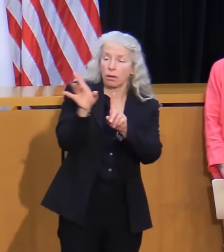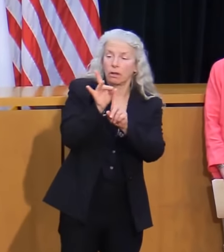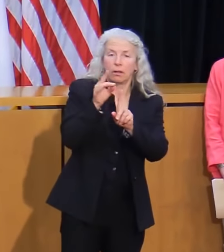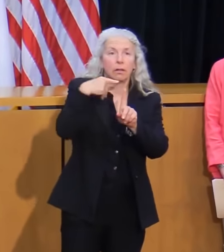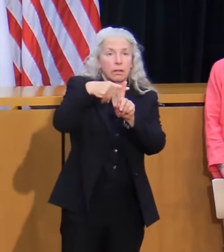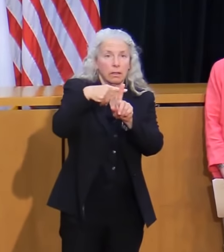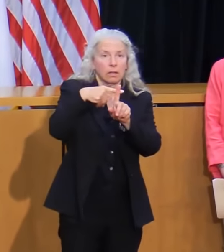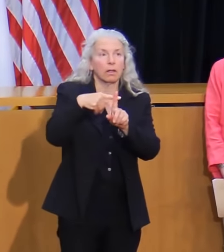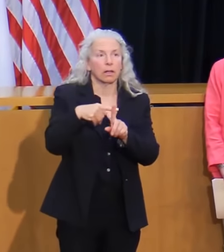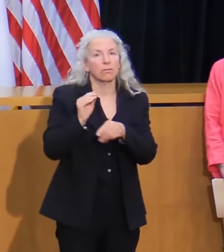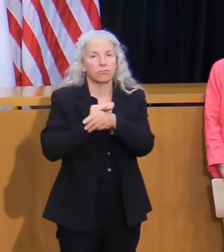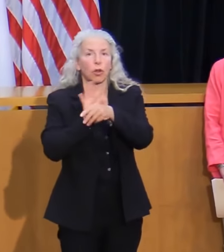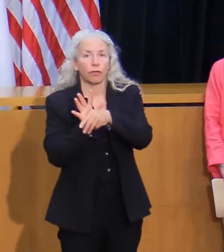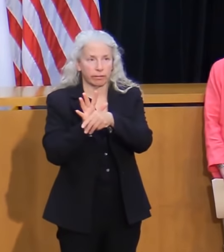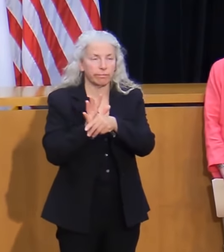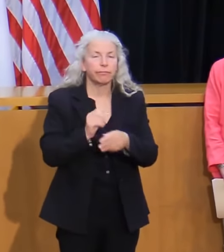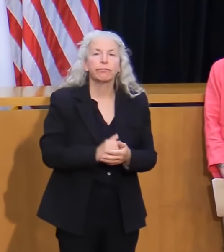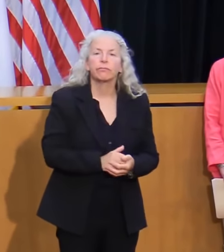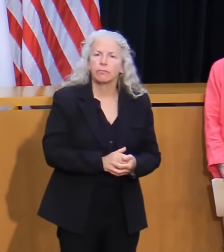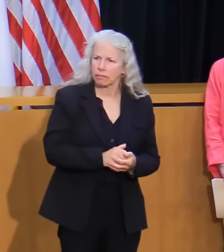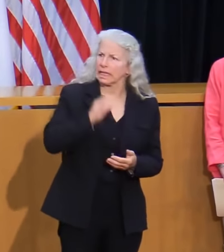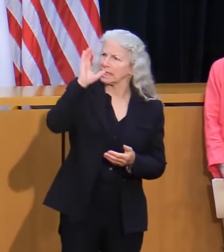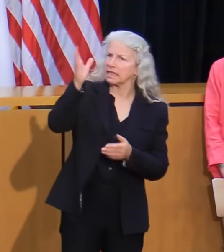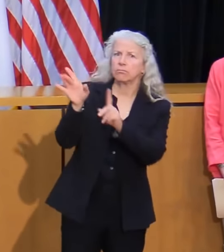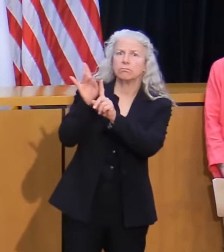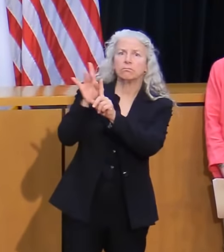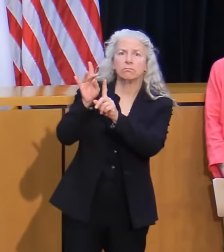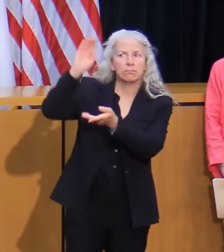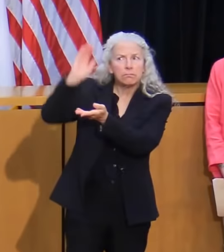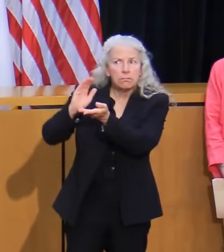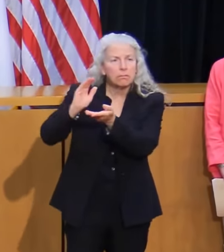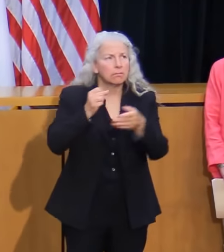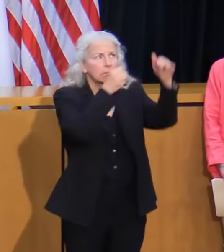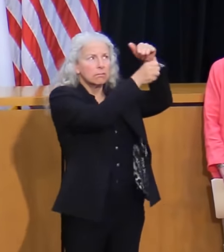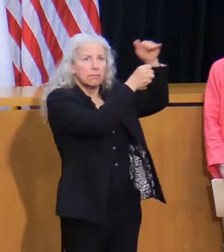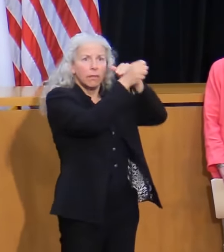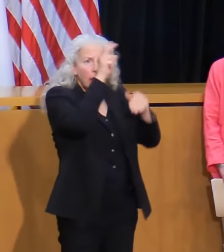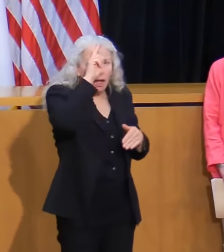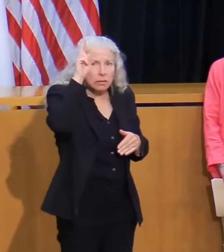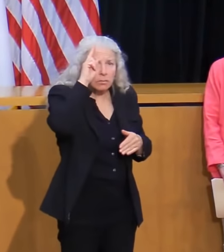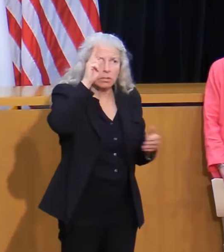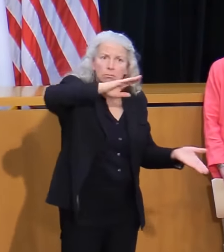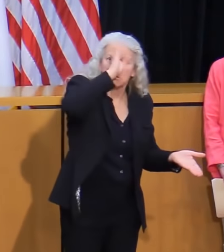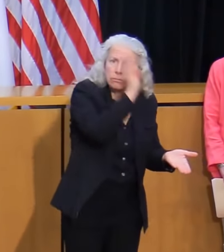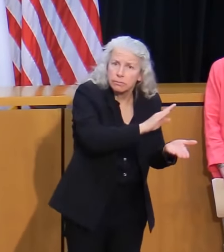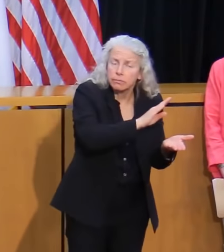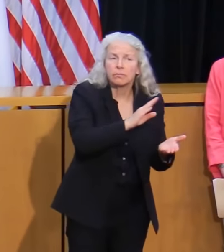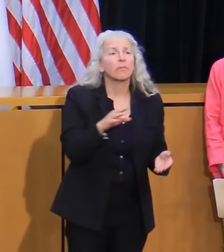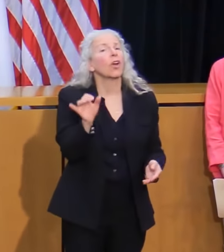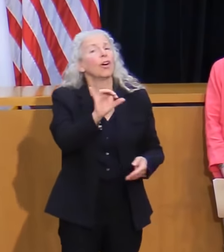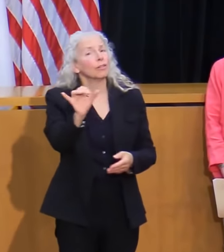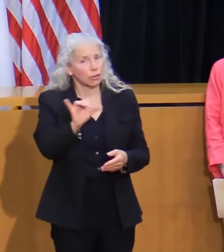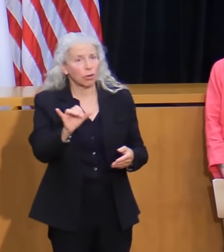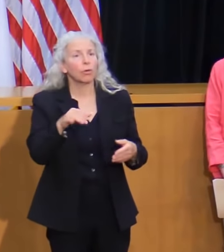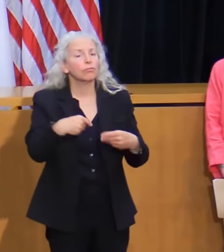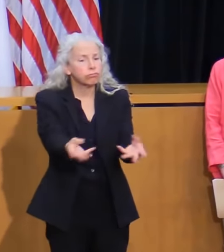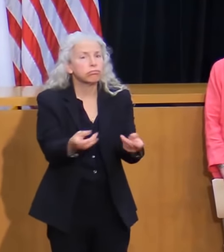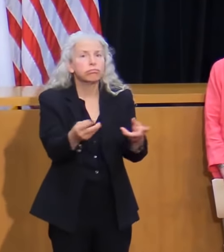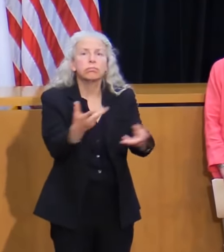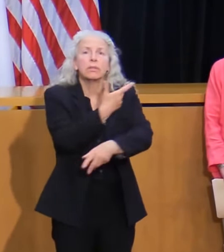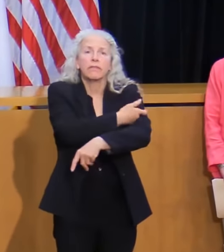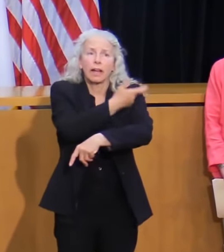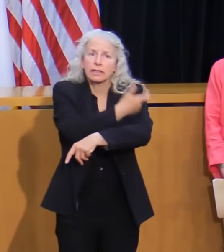COVID. Cases have fallen, hospitalizations have dropped, and we continue to be a national leader in administering and